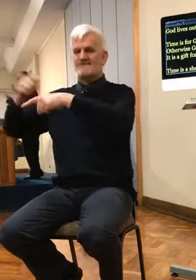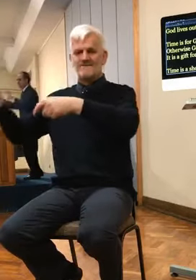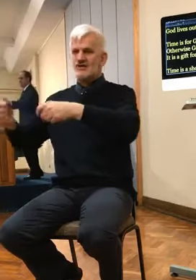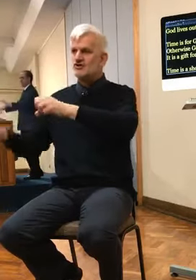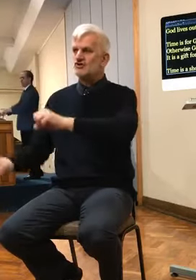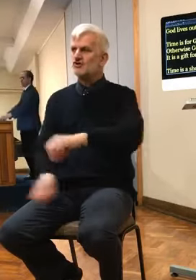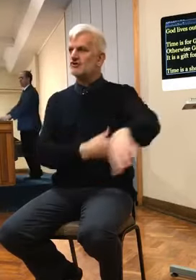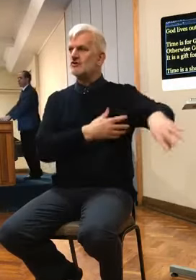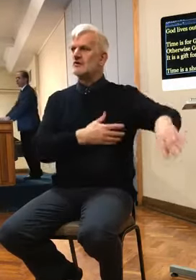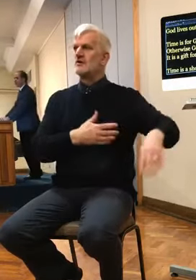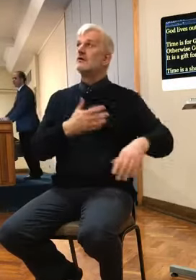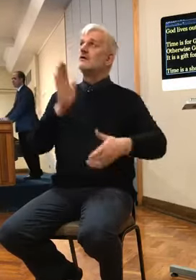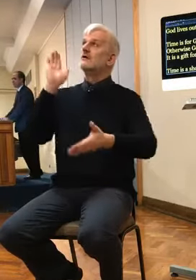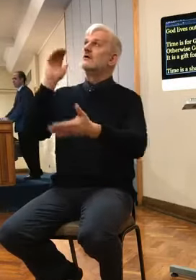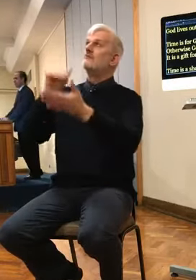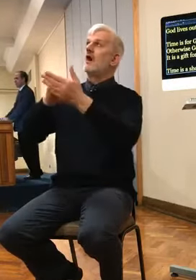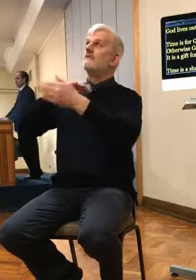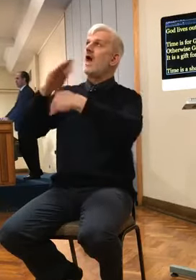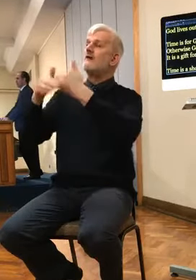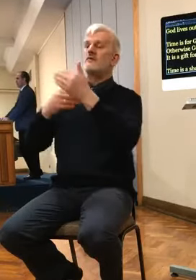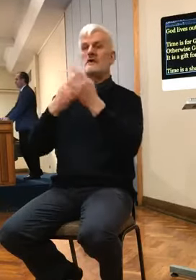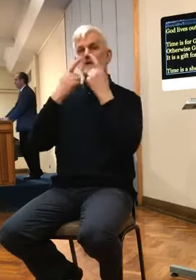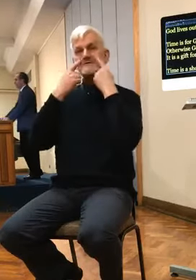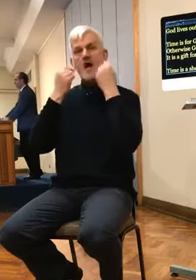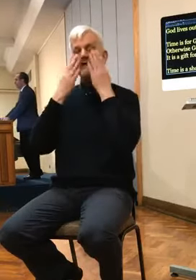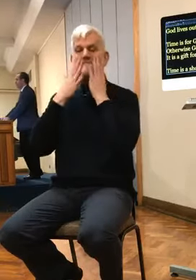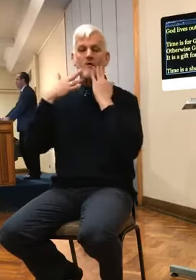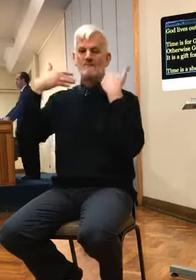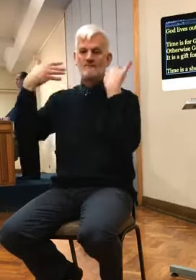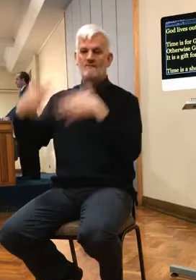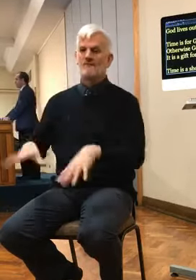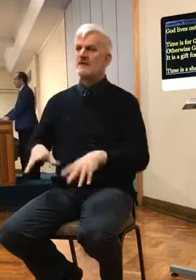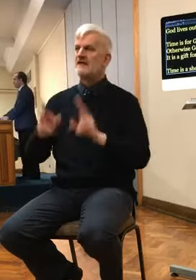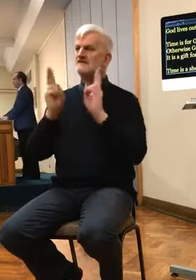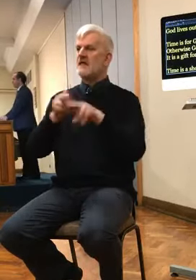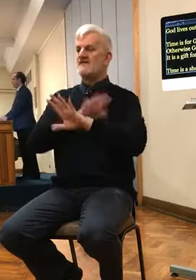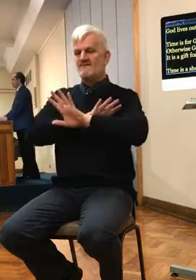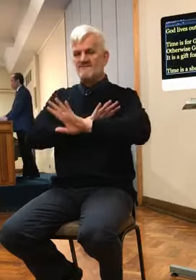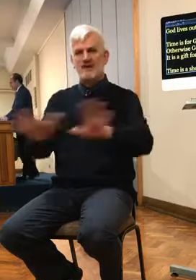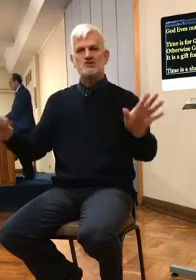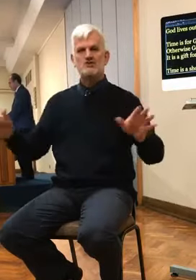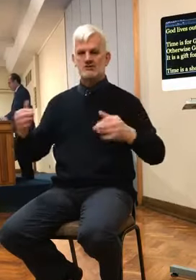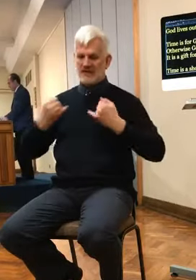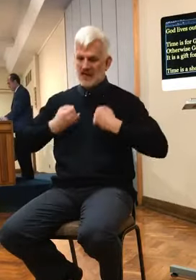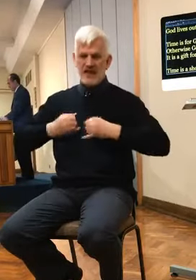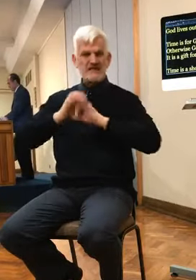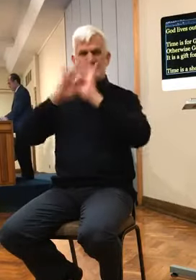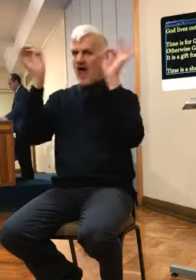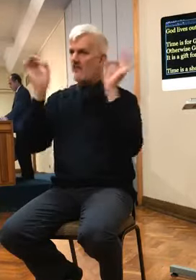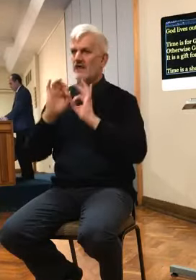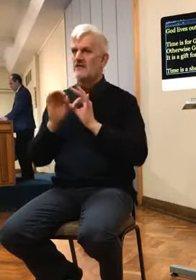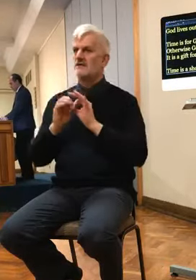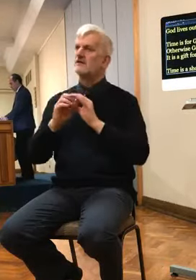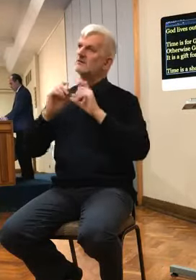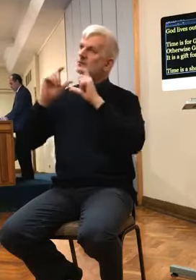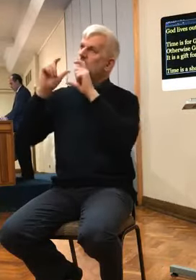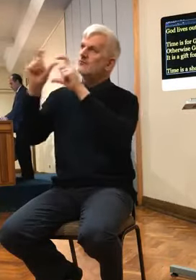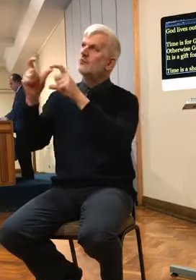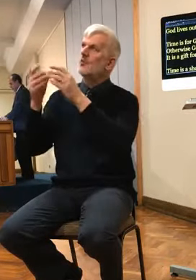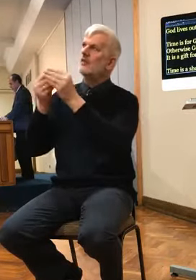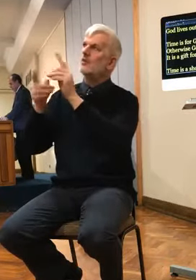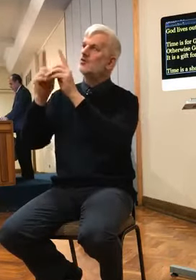no more tears, no more death. Only life in company with the Lord Jesus Christ.